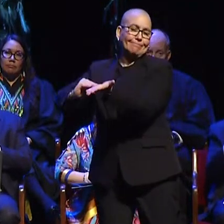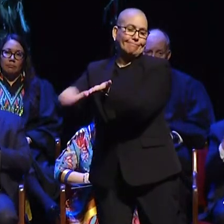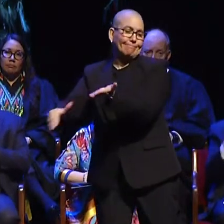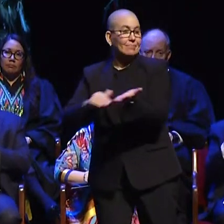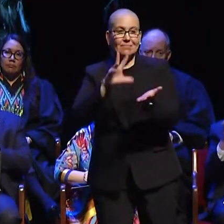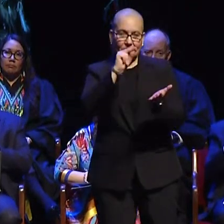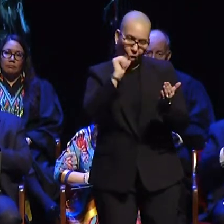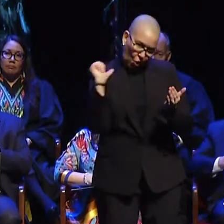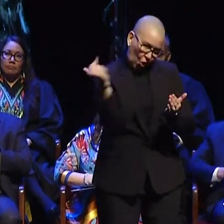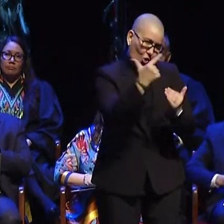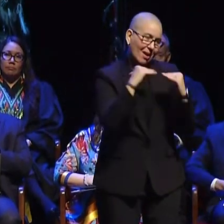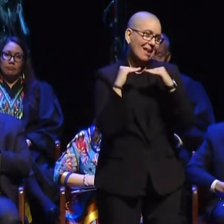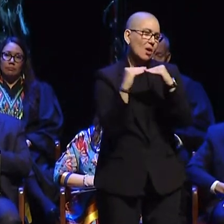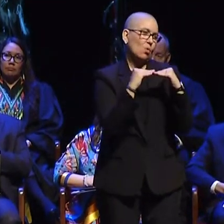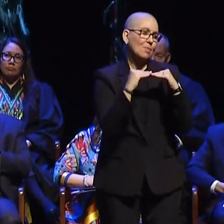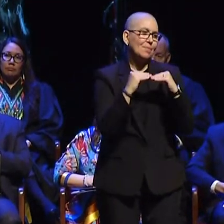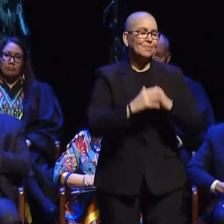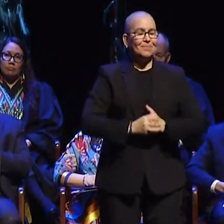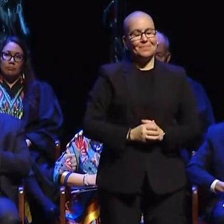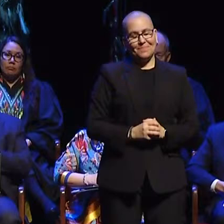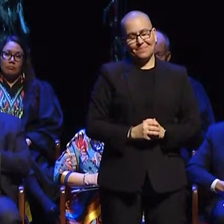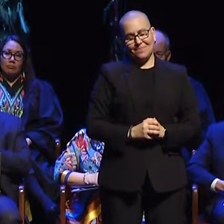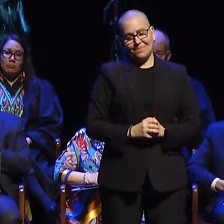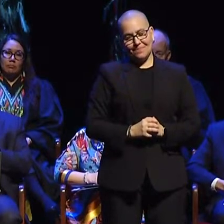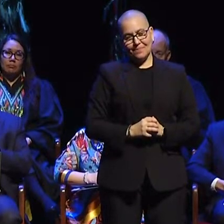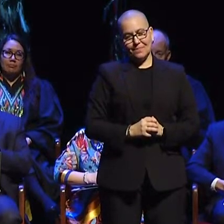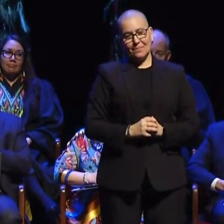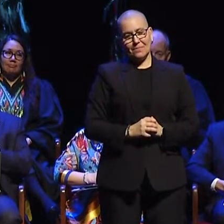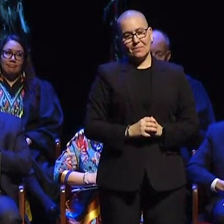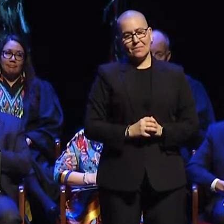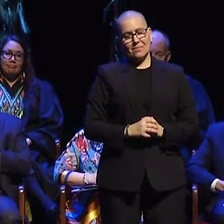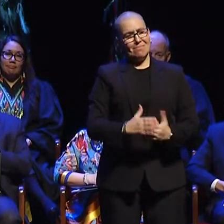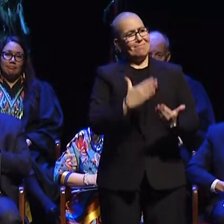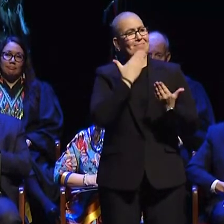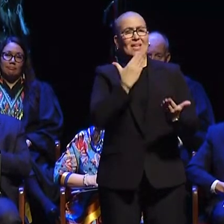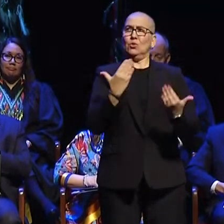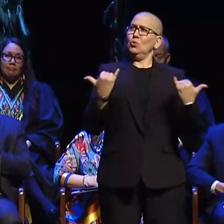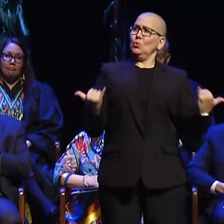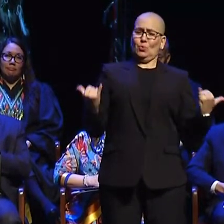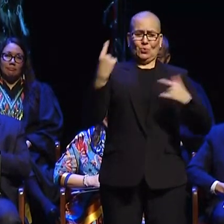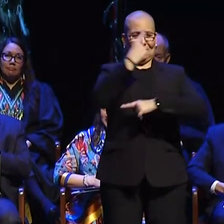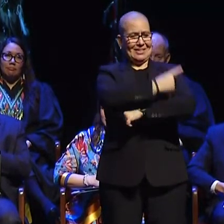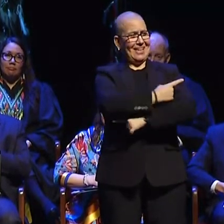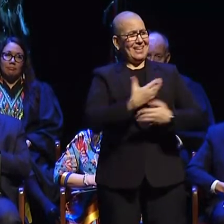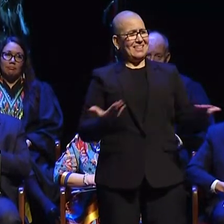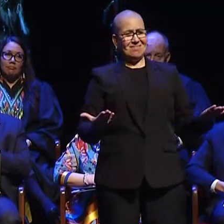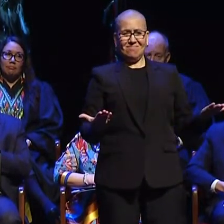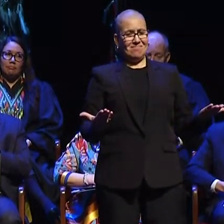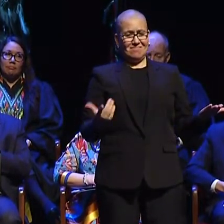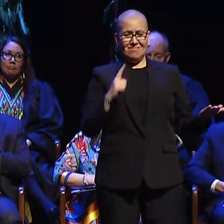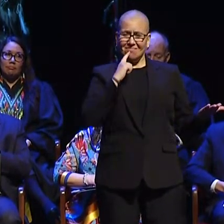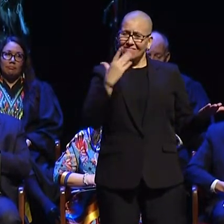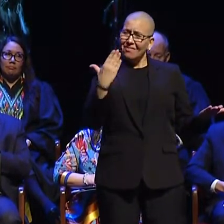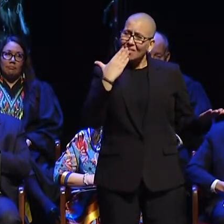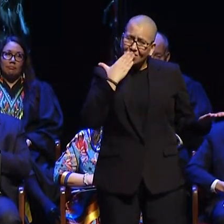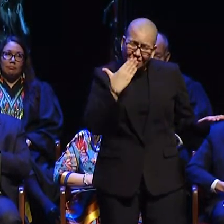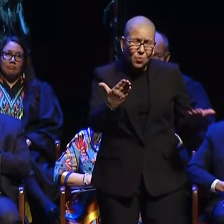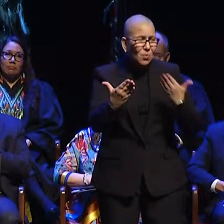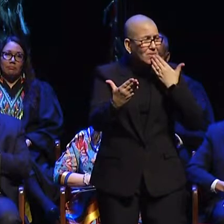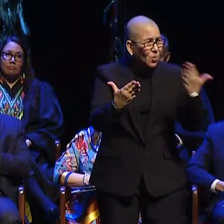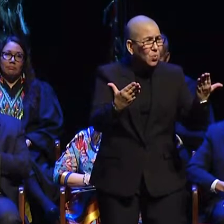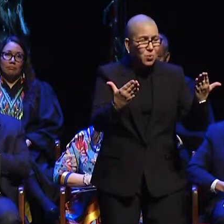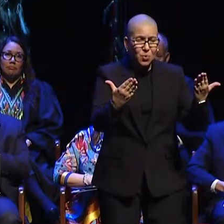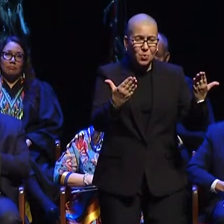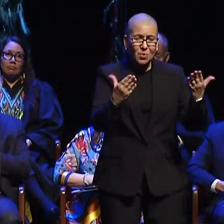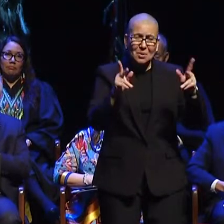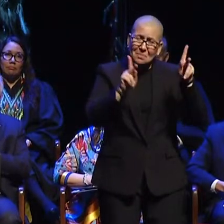As I take my seat again, I want to thank, because today is a day of Thanksgiving, and I want to thank the people of the state of Minnesota for giving